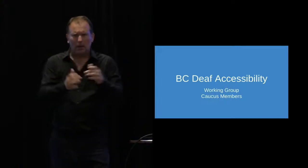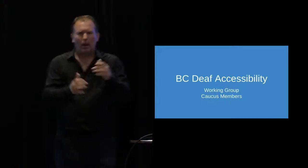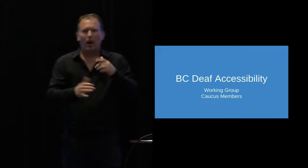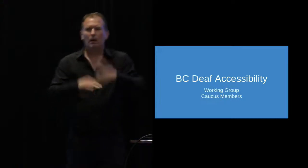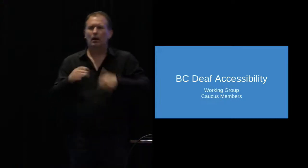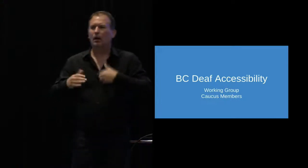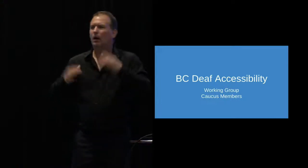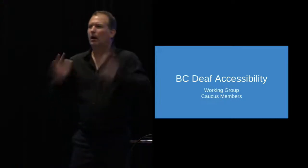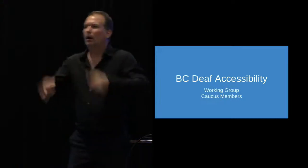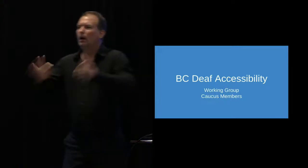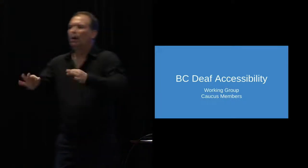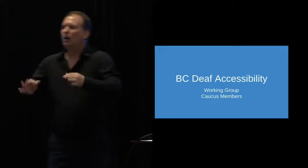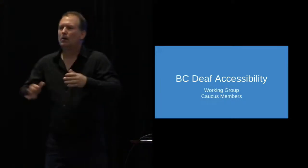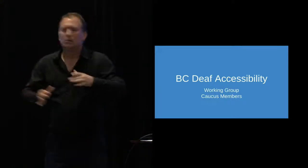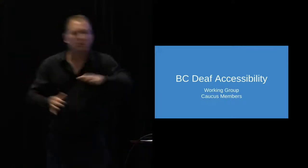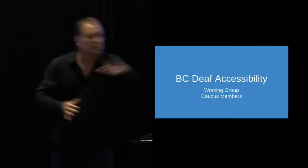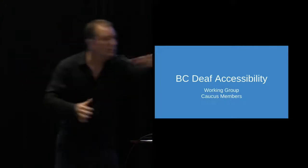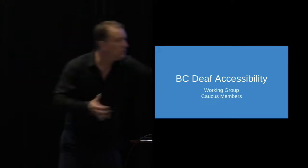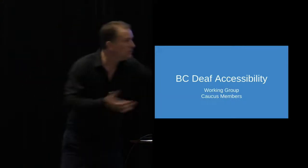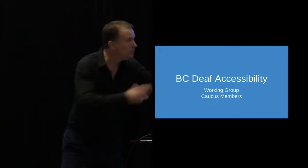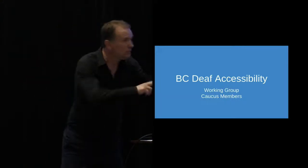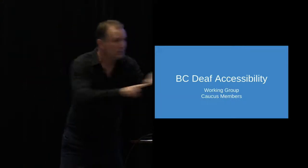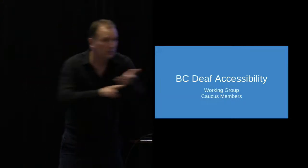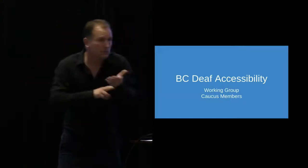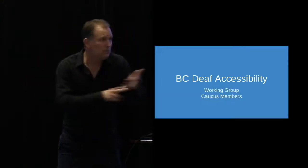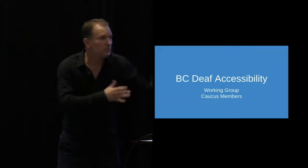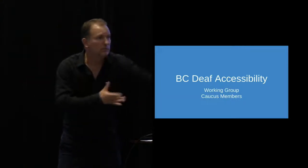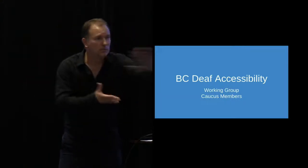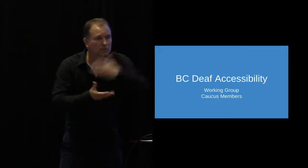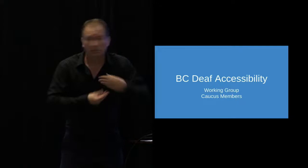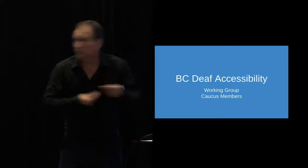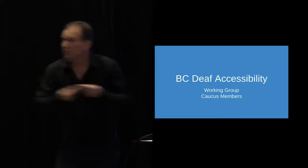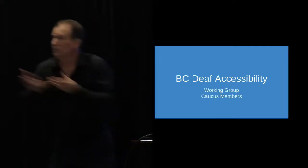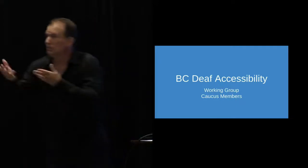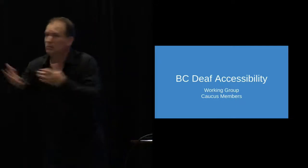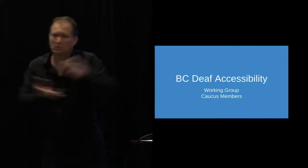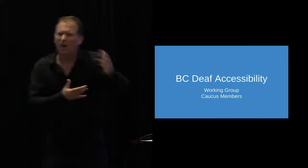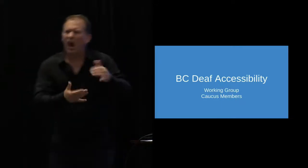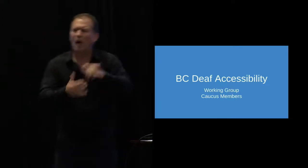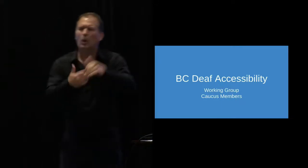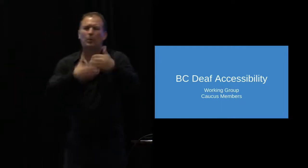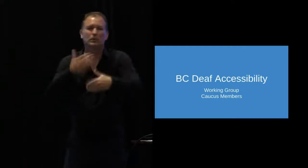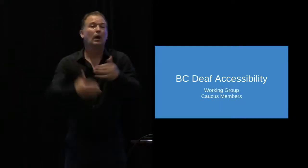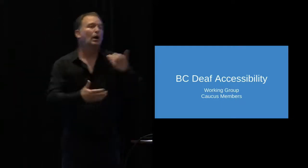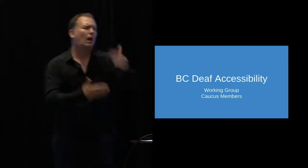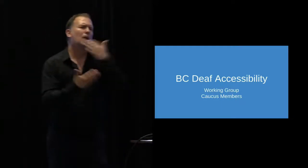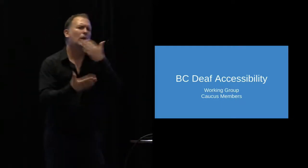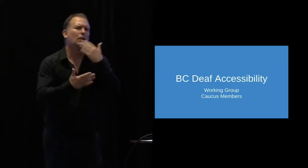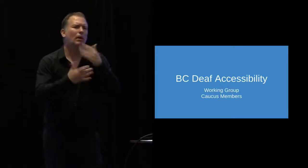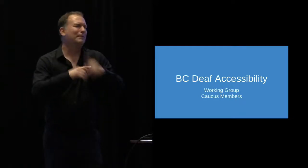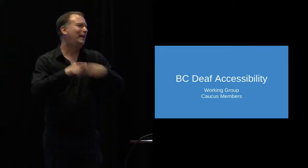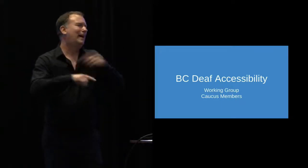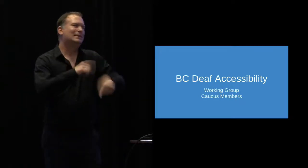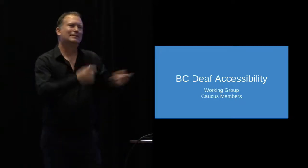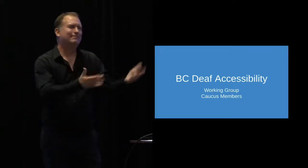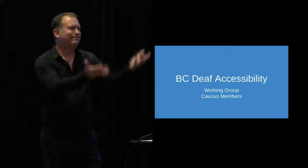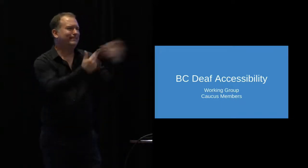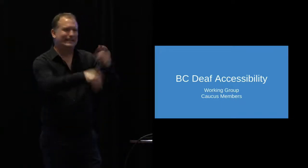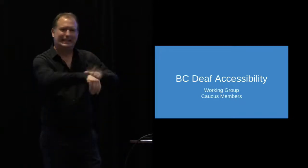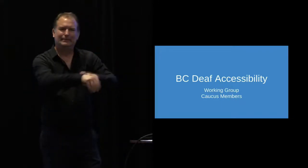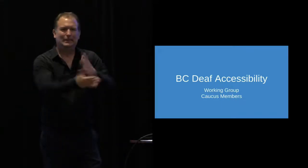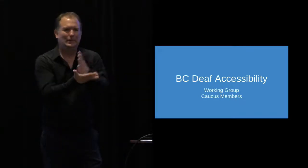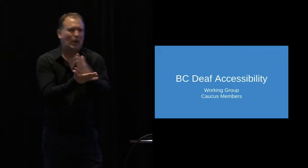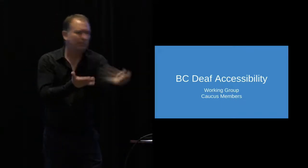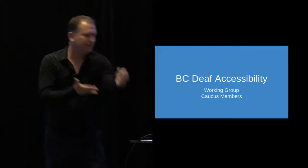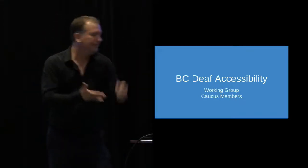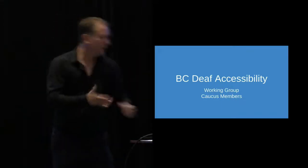the issues that were paramount for the deaf community were being listened to. They listened to their local communities and